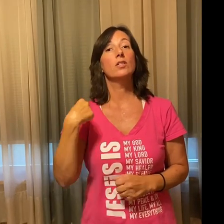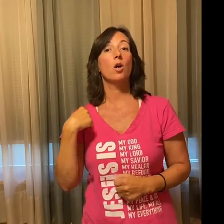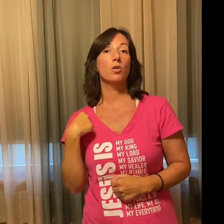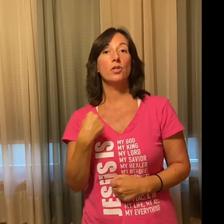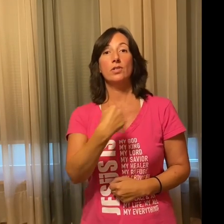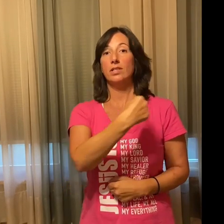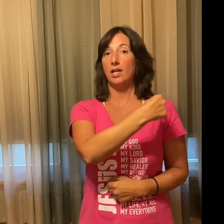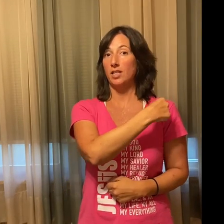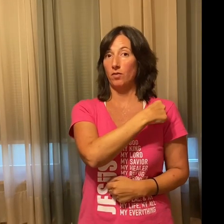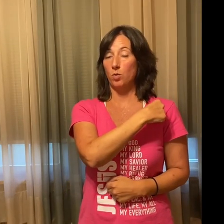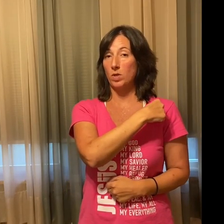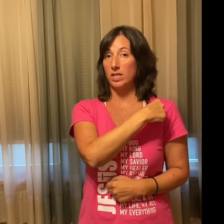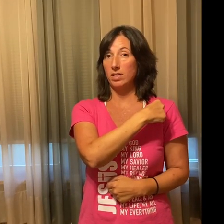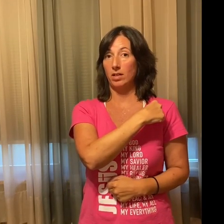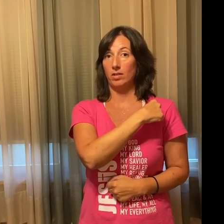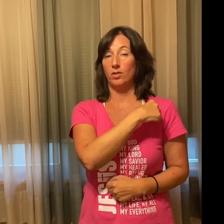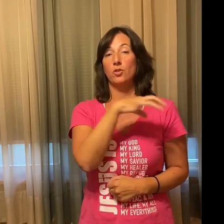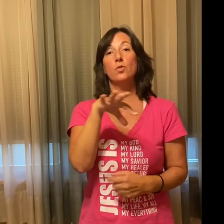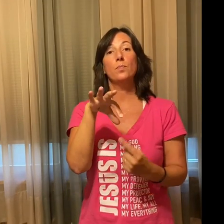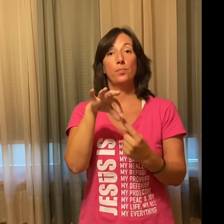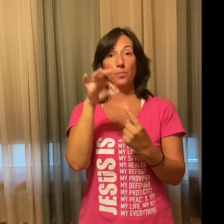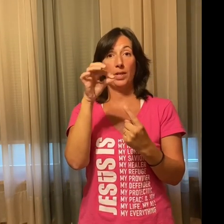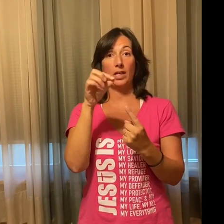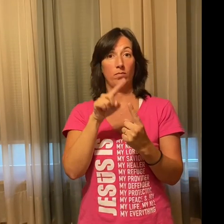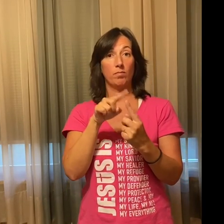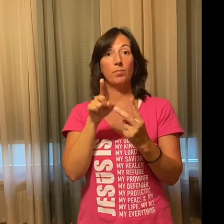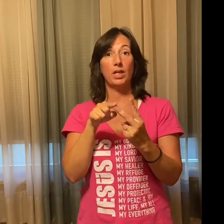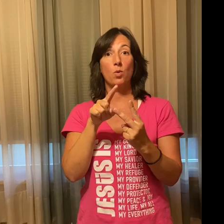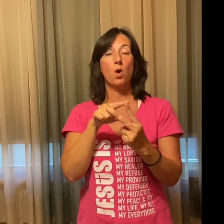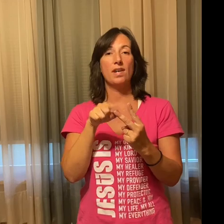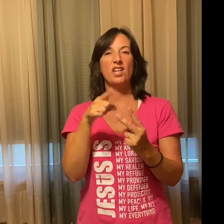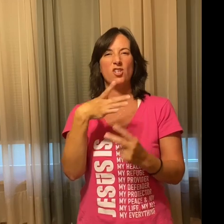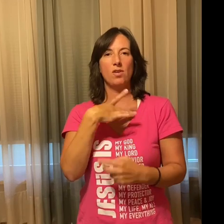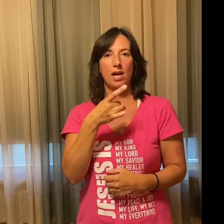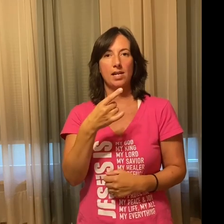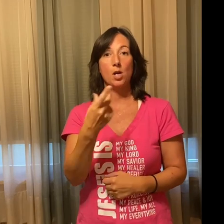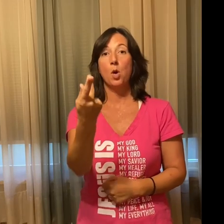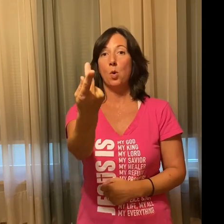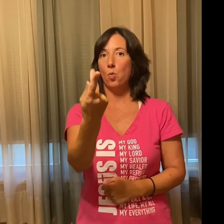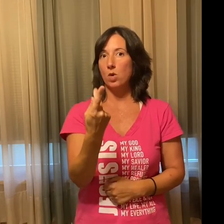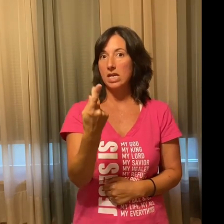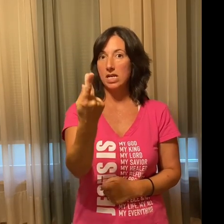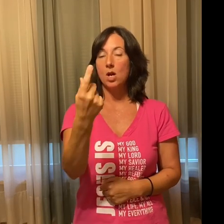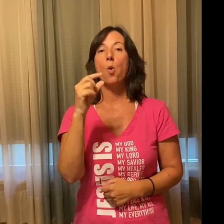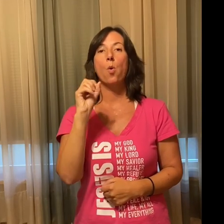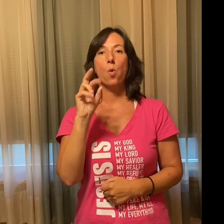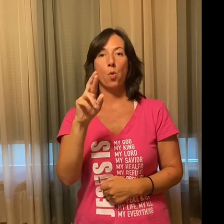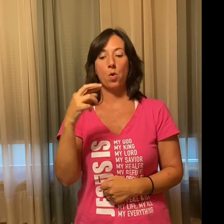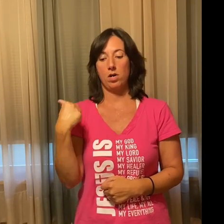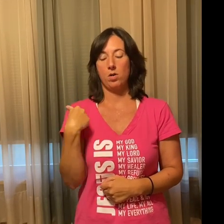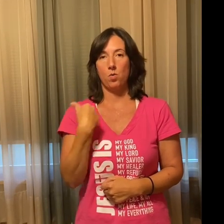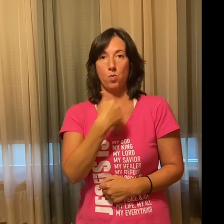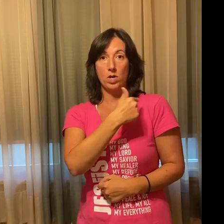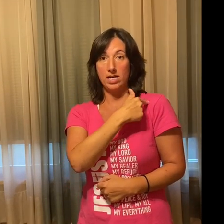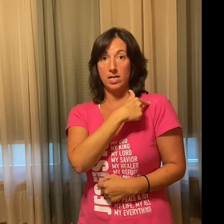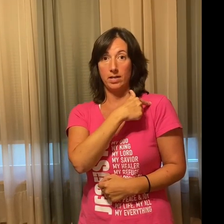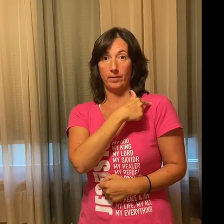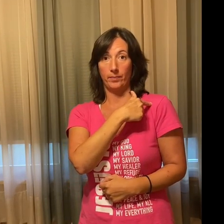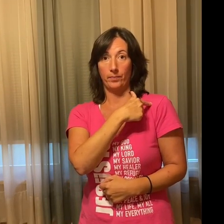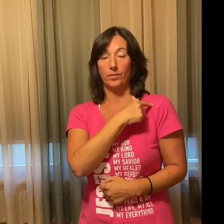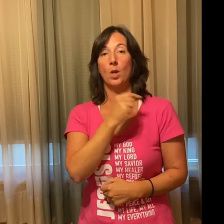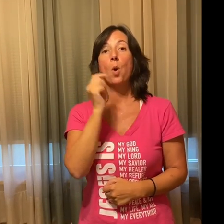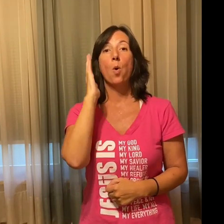This is also the sign for we. So you pick one that you like. We